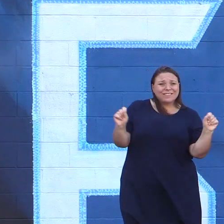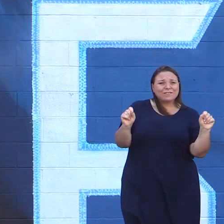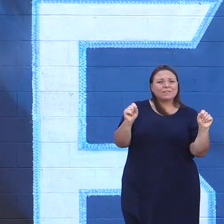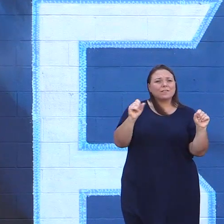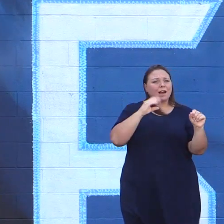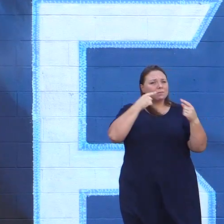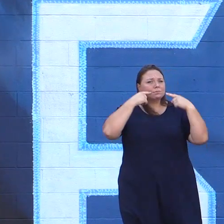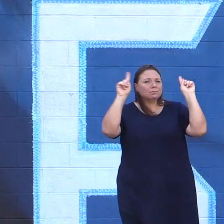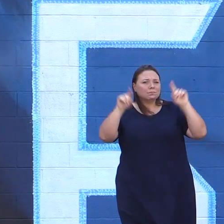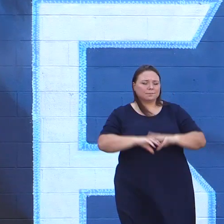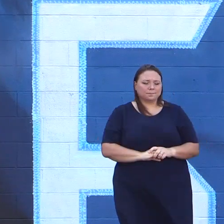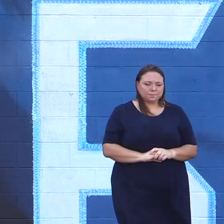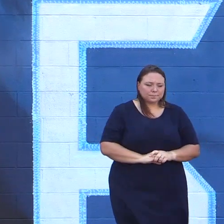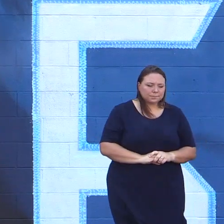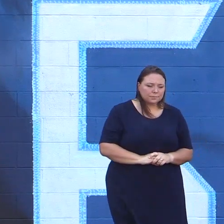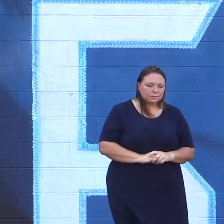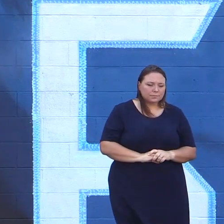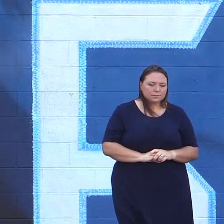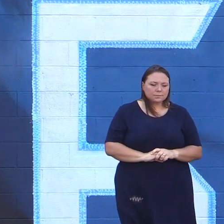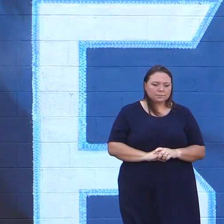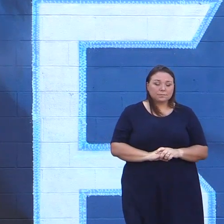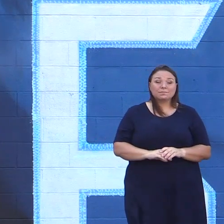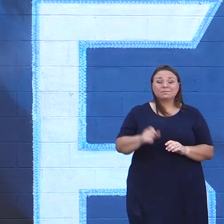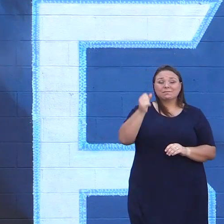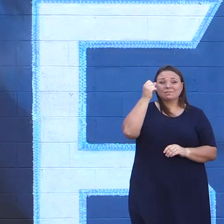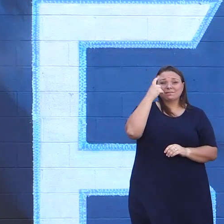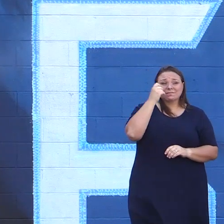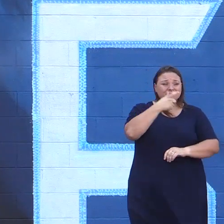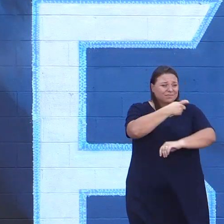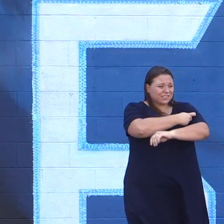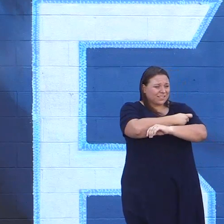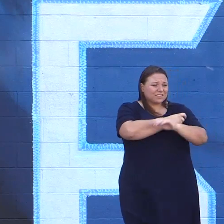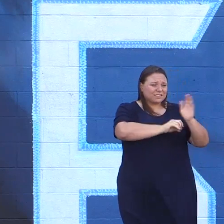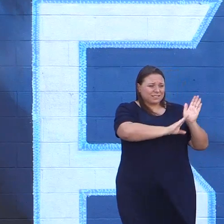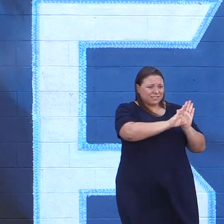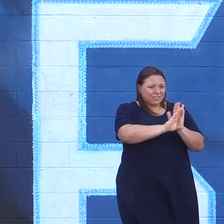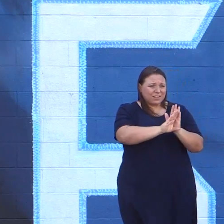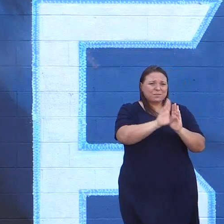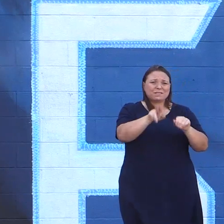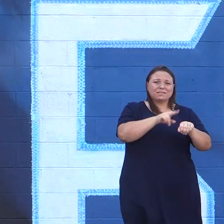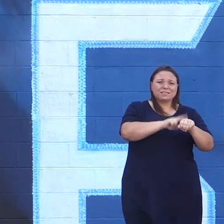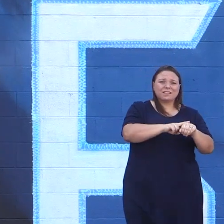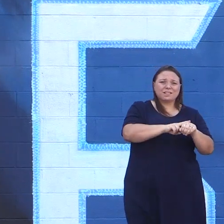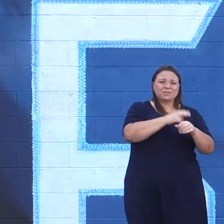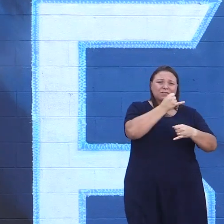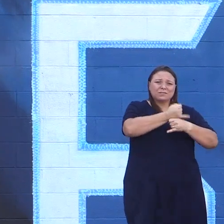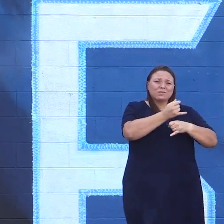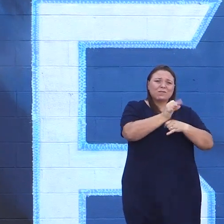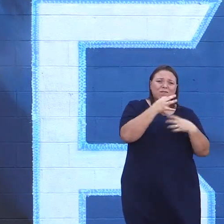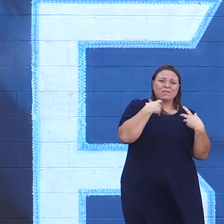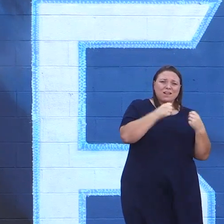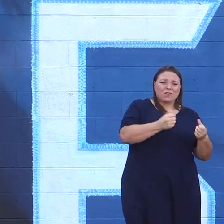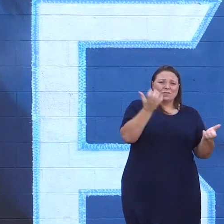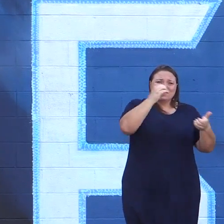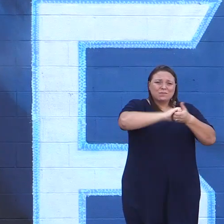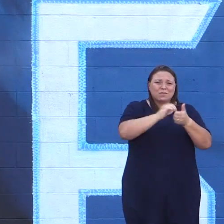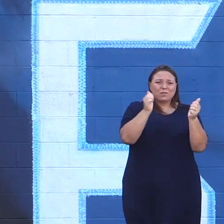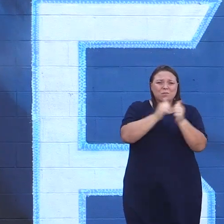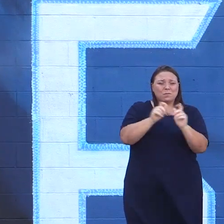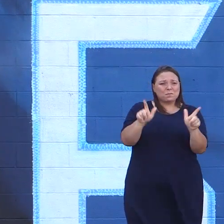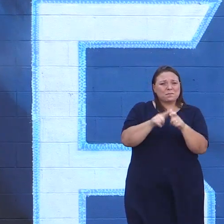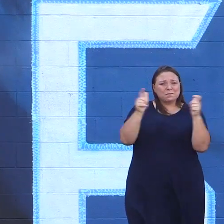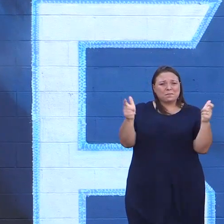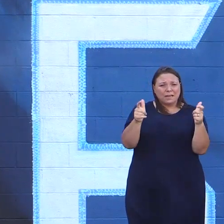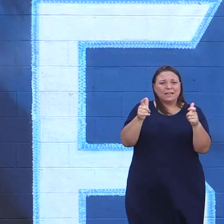and effective. Indeed, in the vaccines being developed by the National Institutes of Health in partnerships with big drug